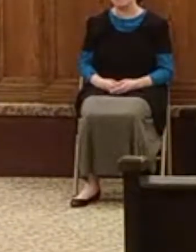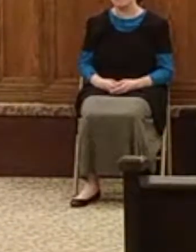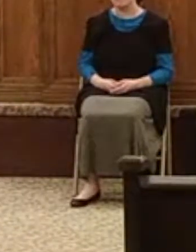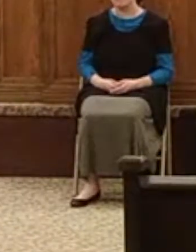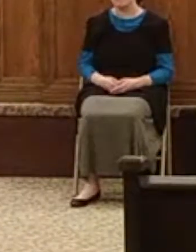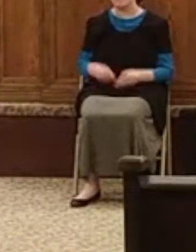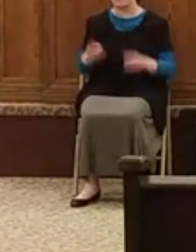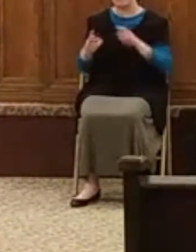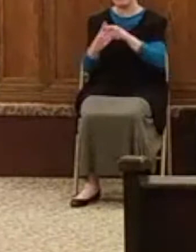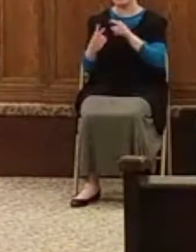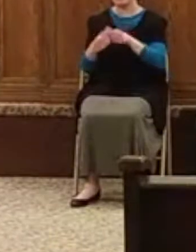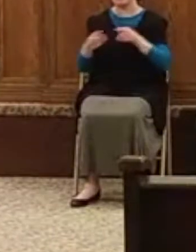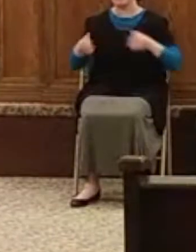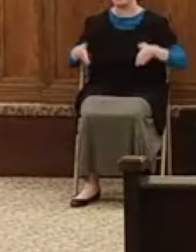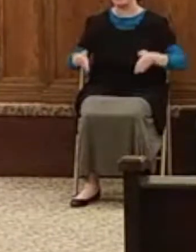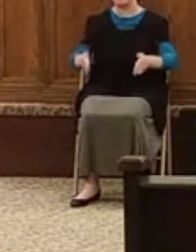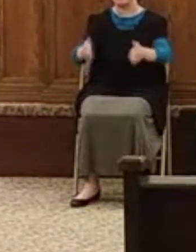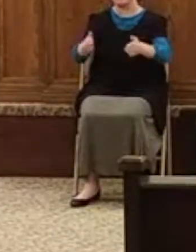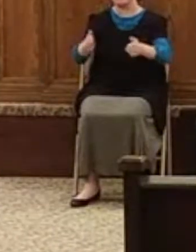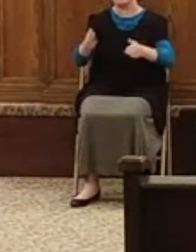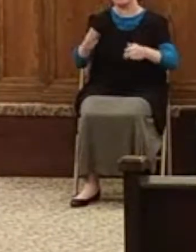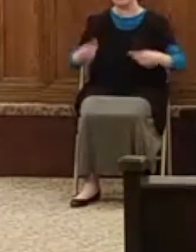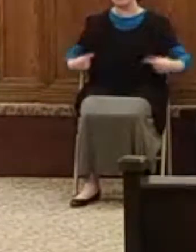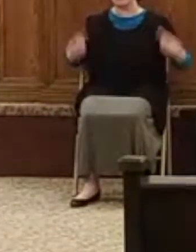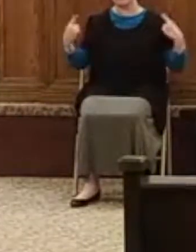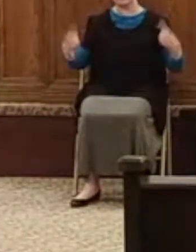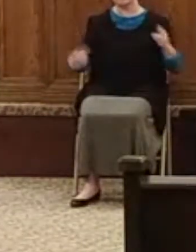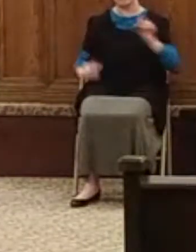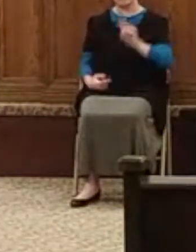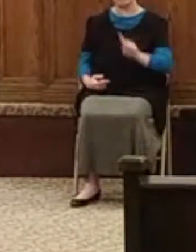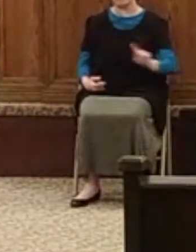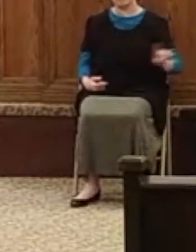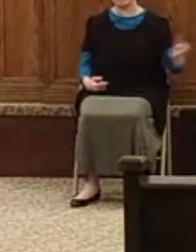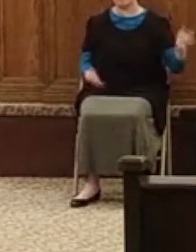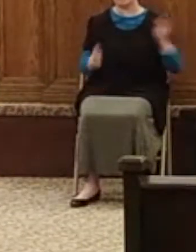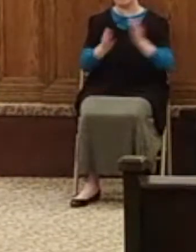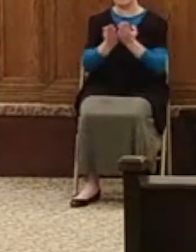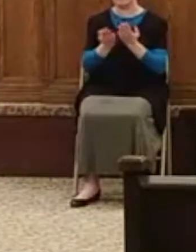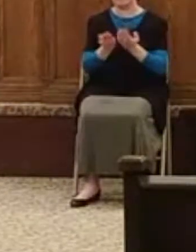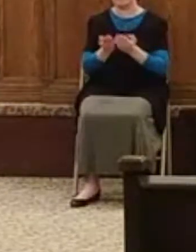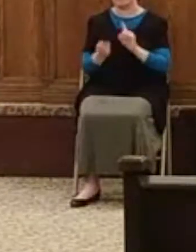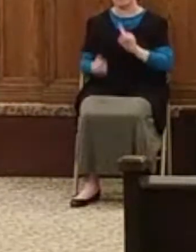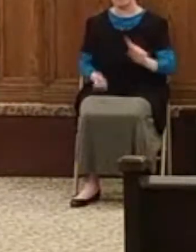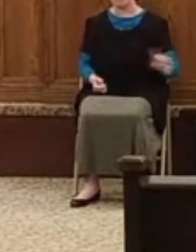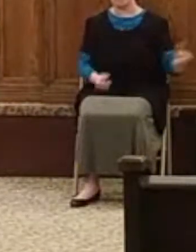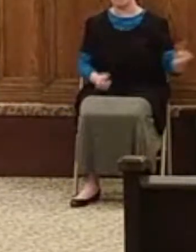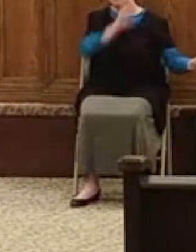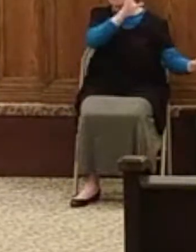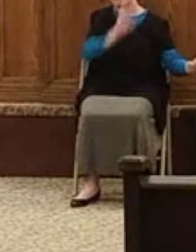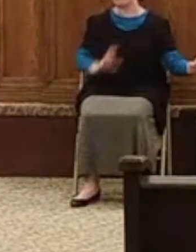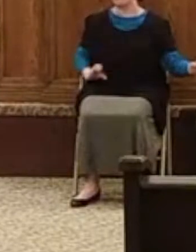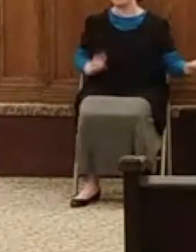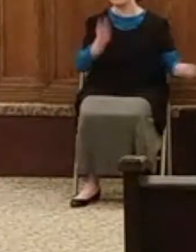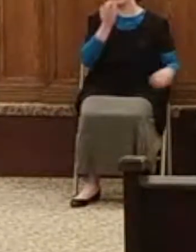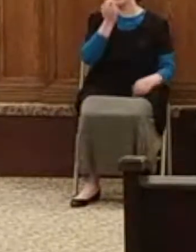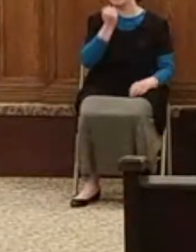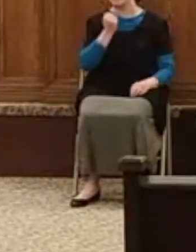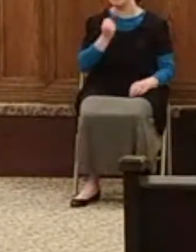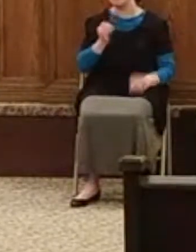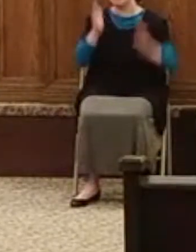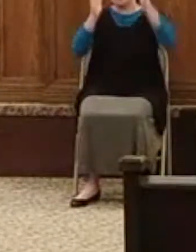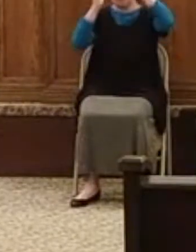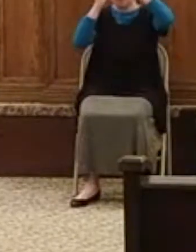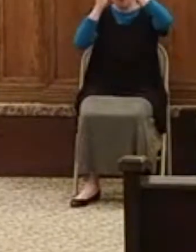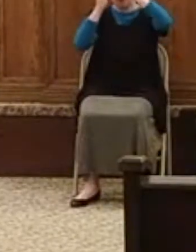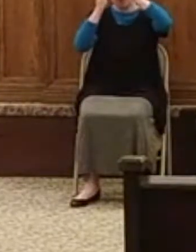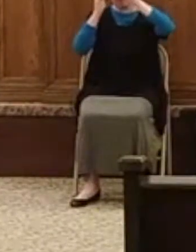Chose the path of sin. They have decided to walk away from the Bible, walk away from Christian values, walk away from